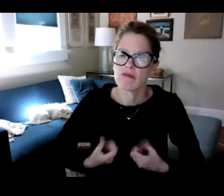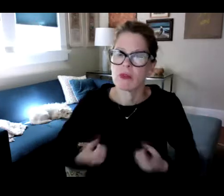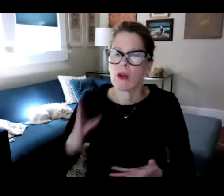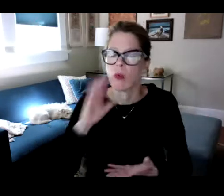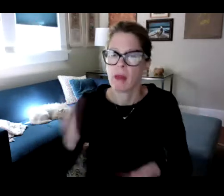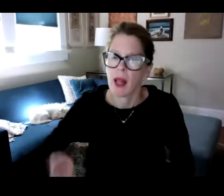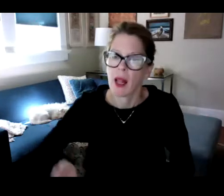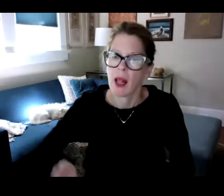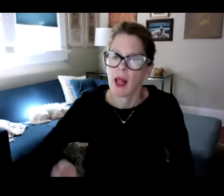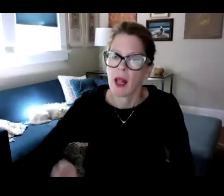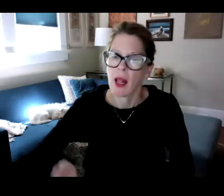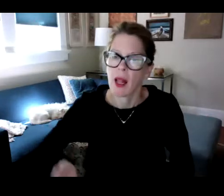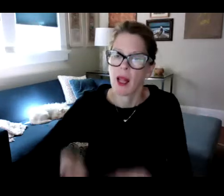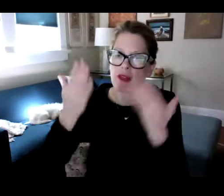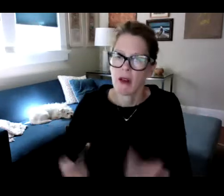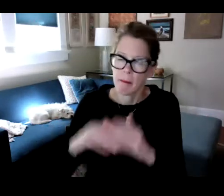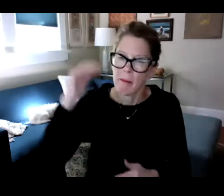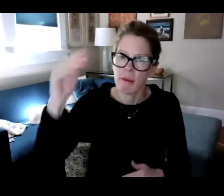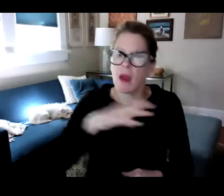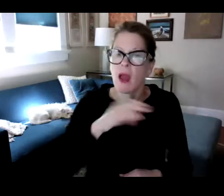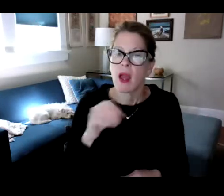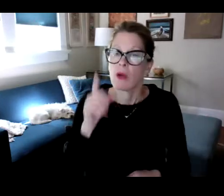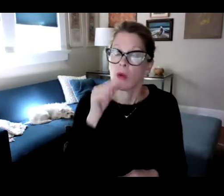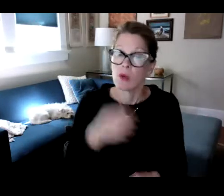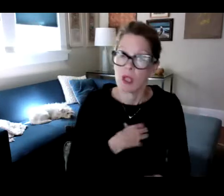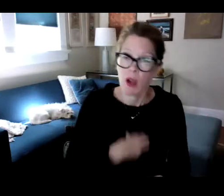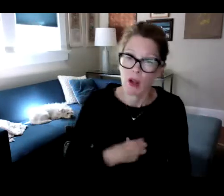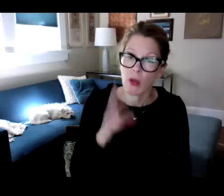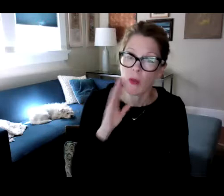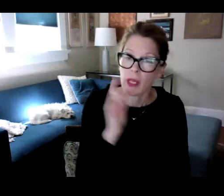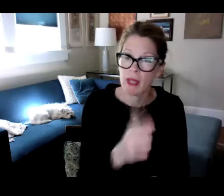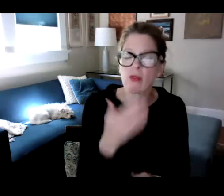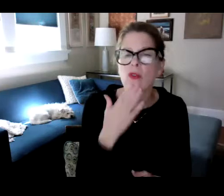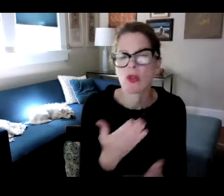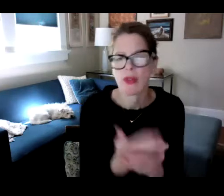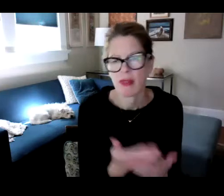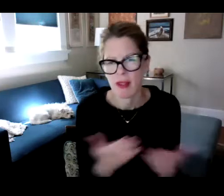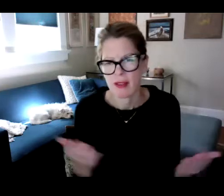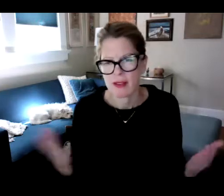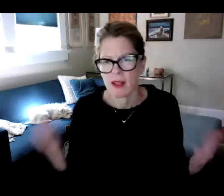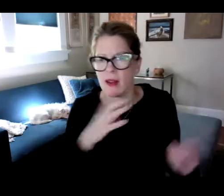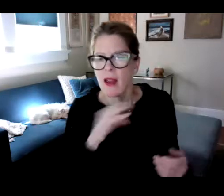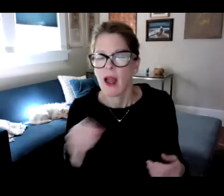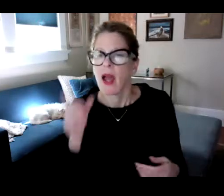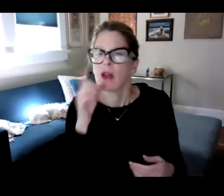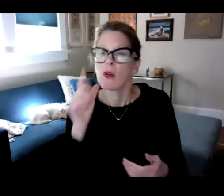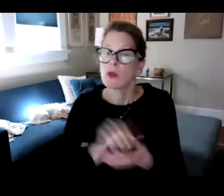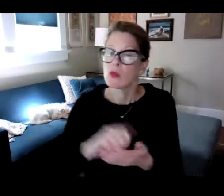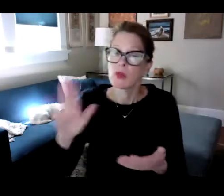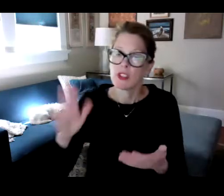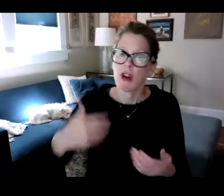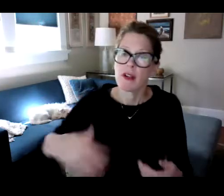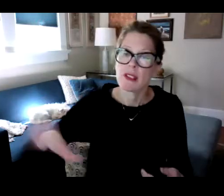He has filled the hungry with good things, and the rich he has